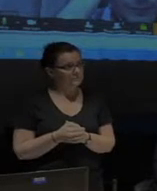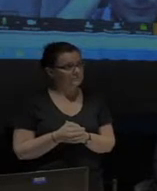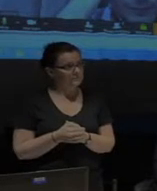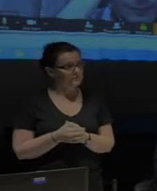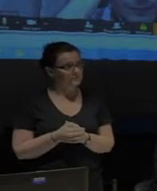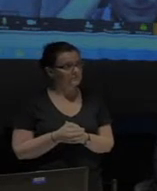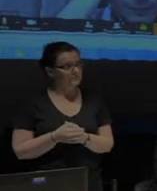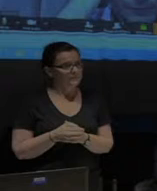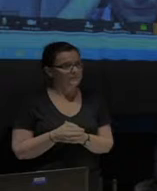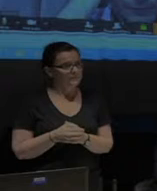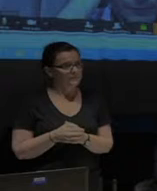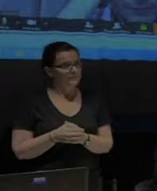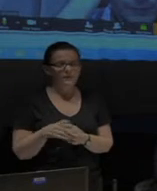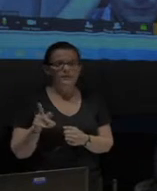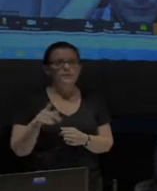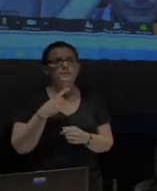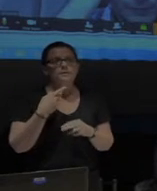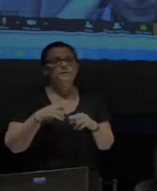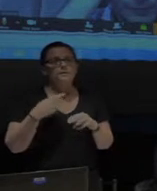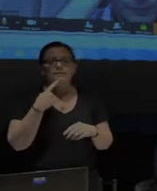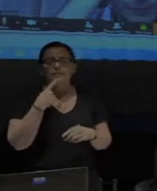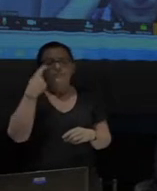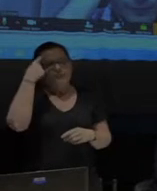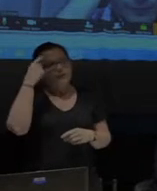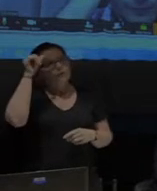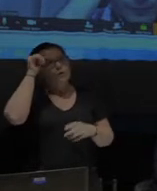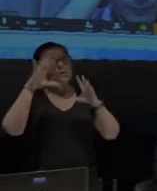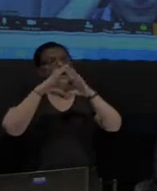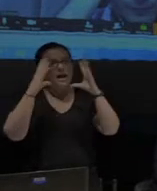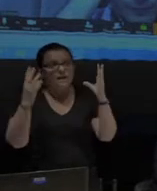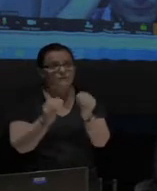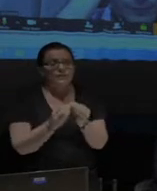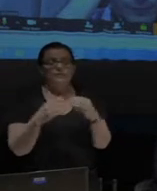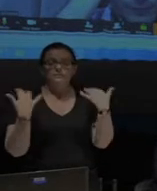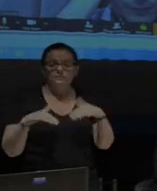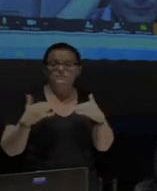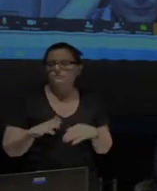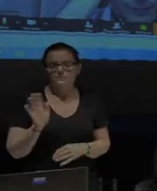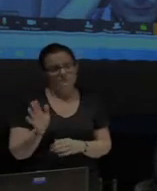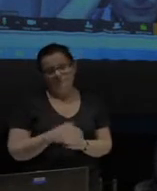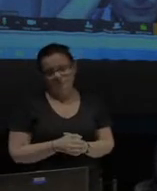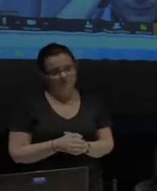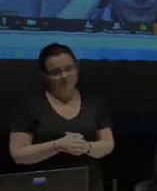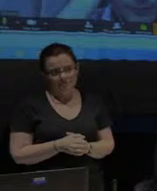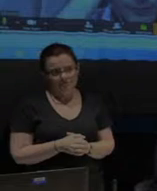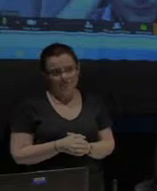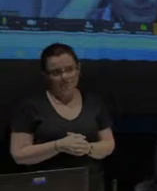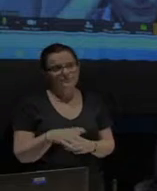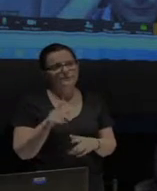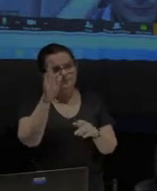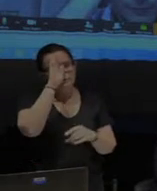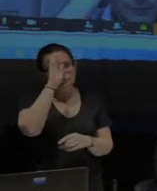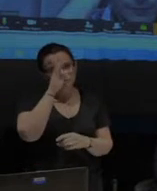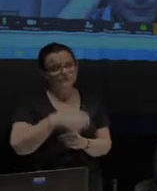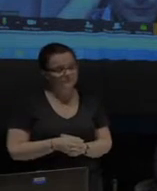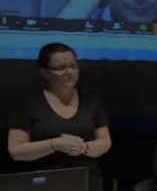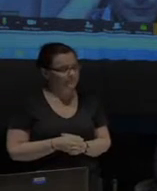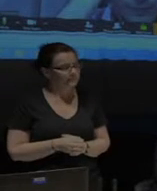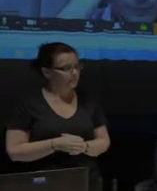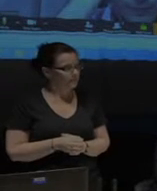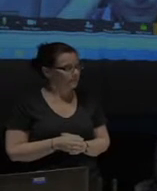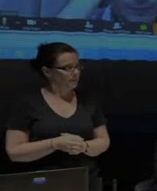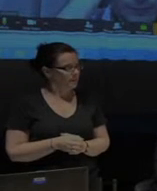think that you know it all and that others need to change to be like you. And I think the way to